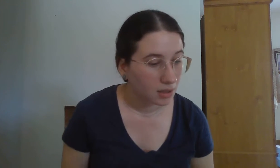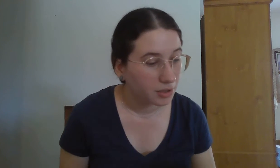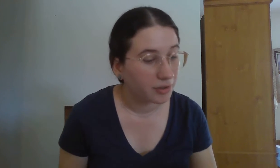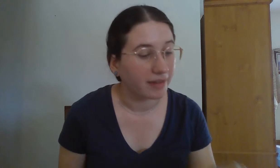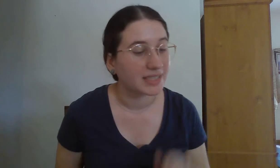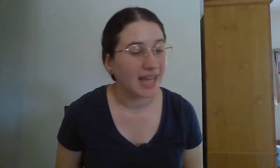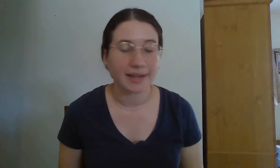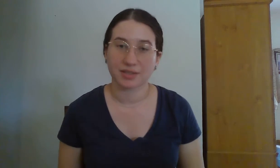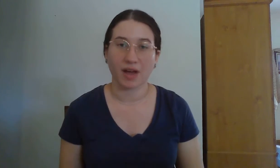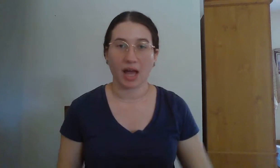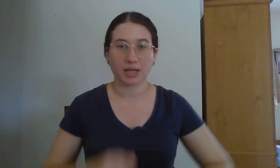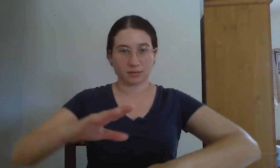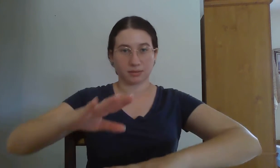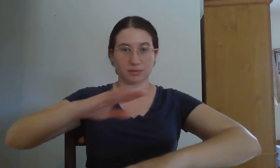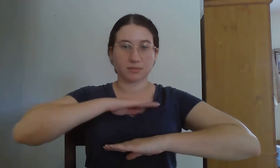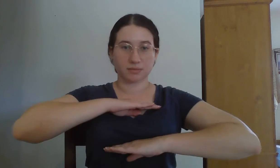Then you have satisfy.